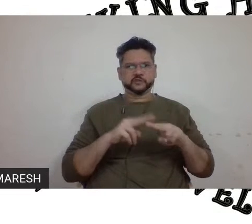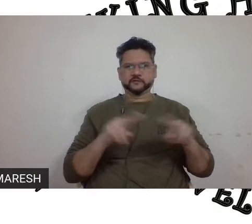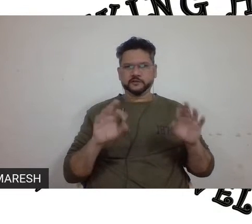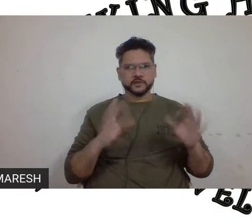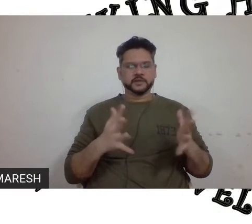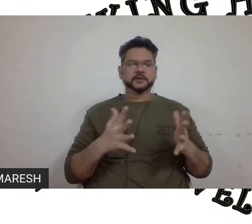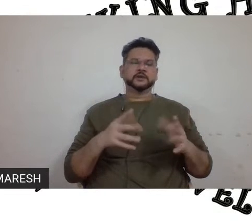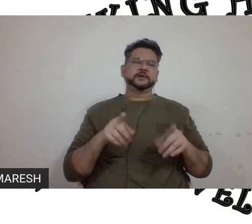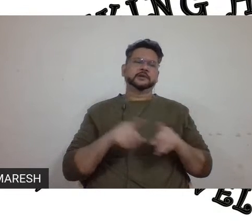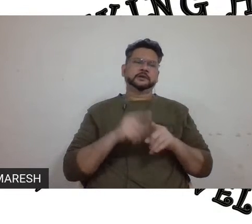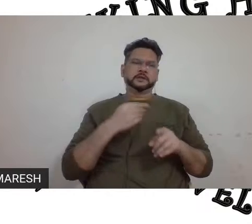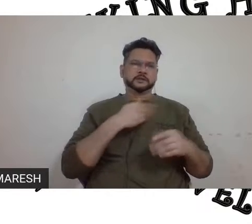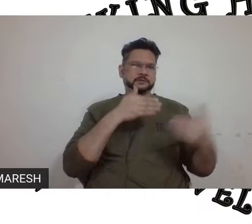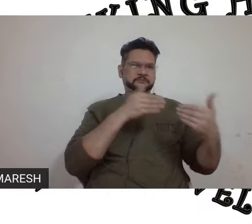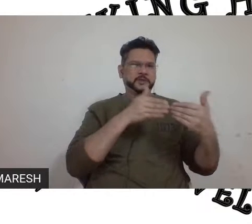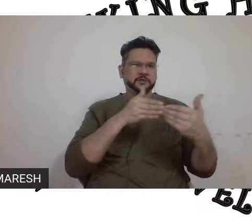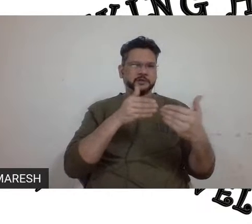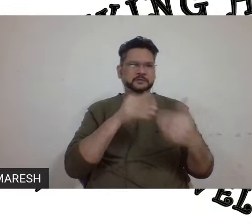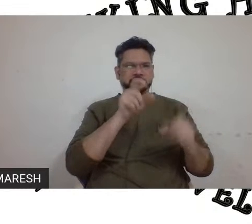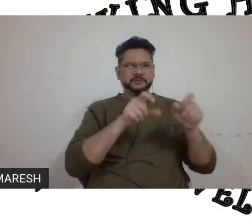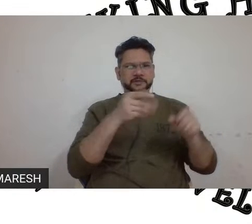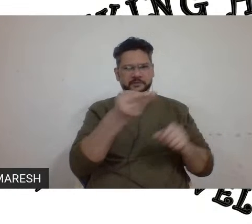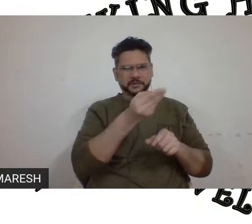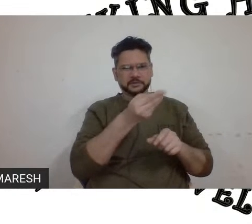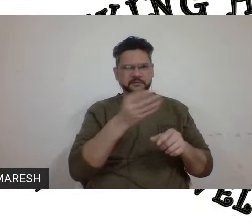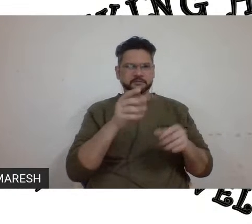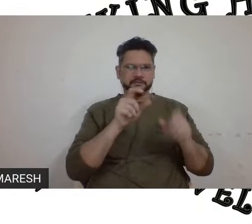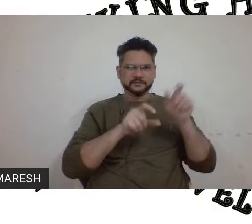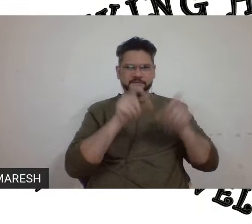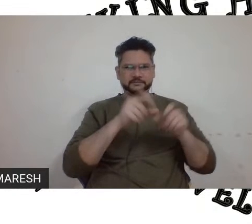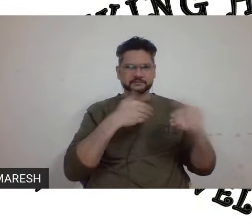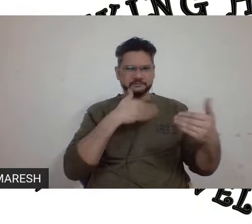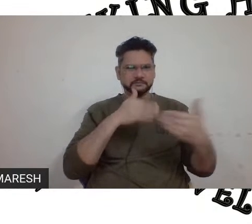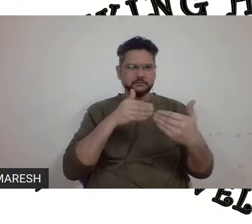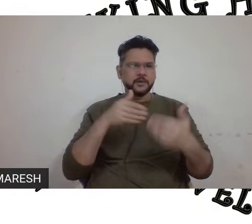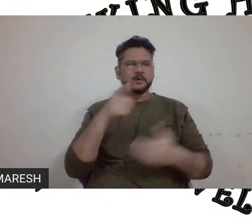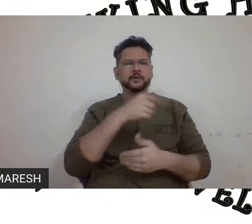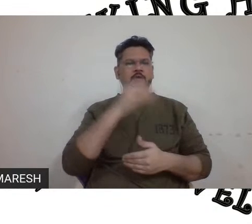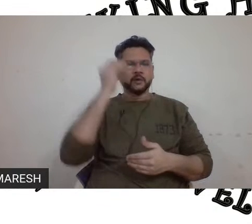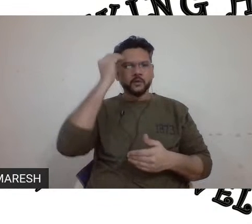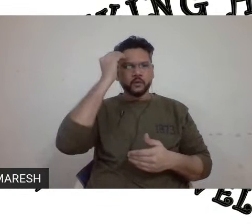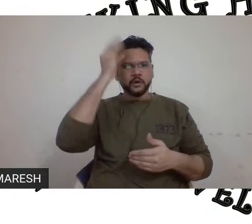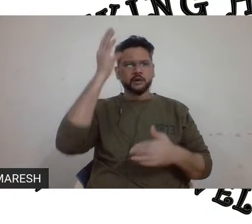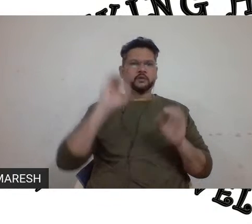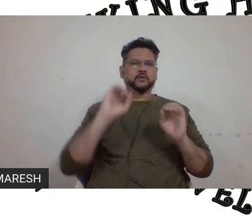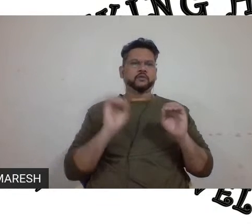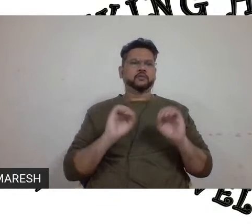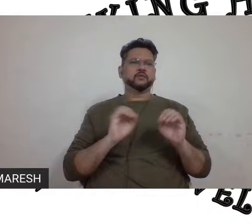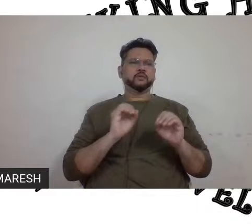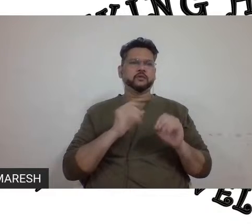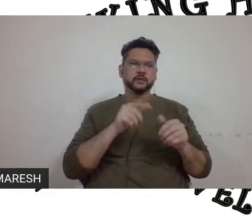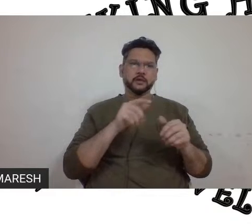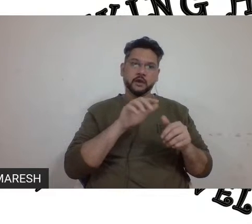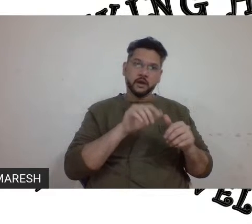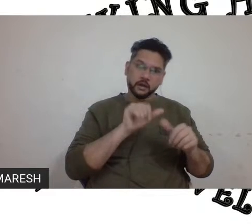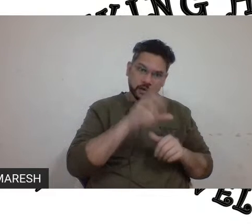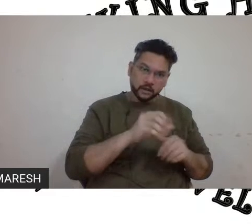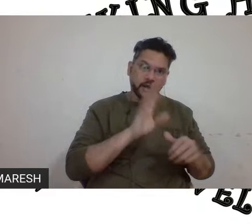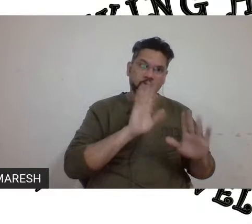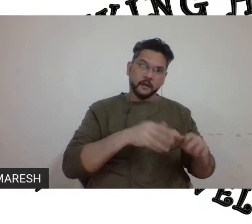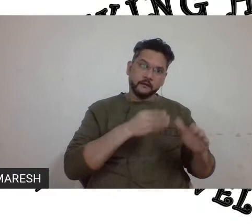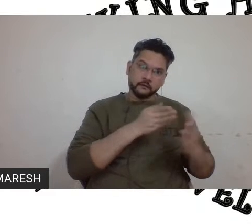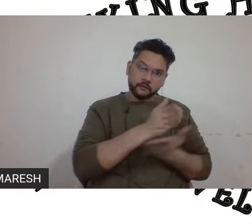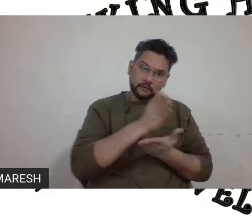are not really aware about all the avenues that exist. So it's very important that these get highlighted,